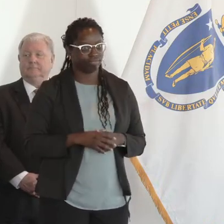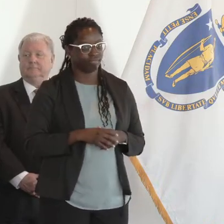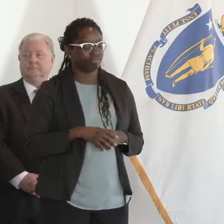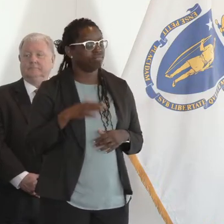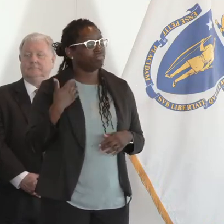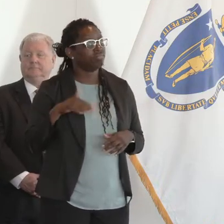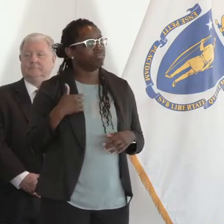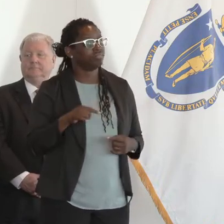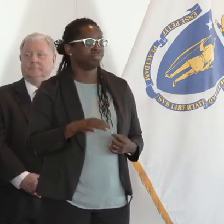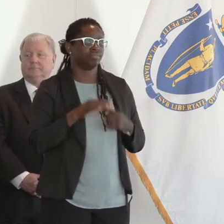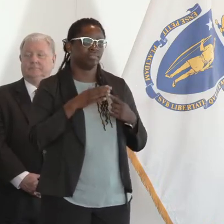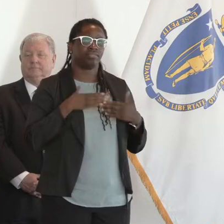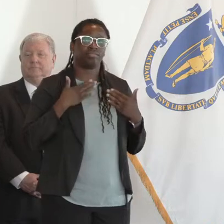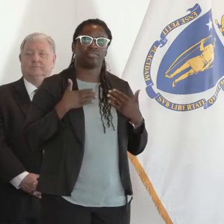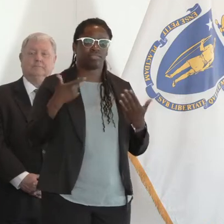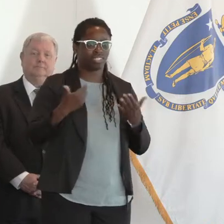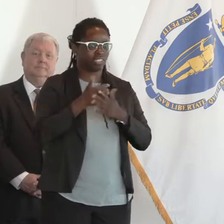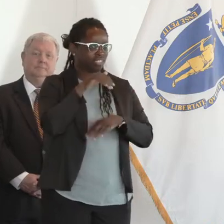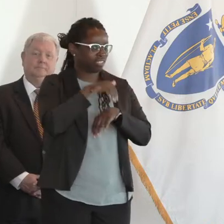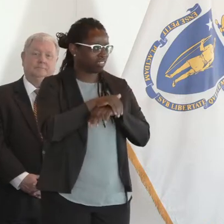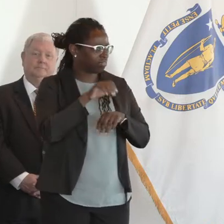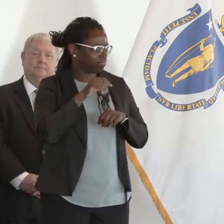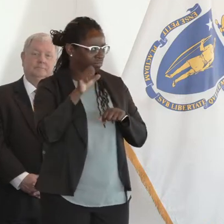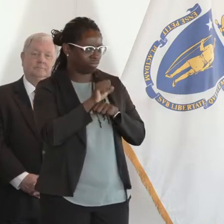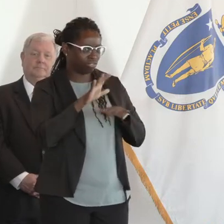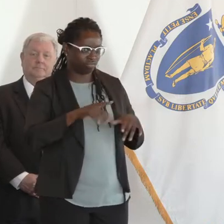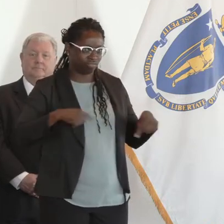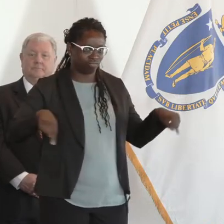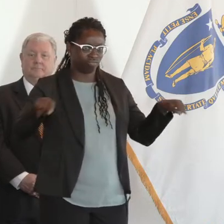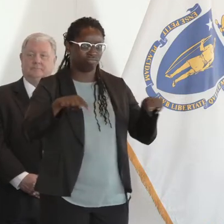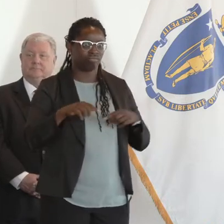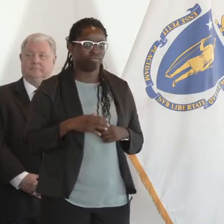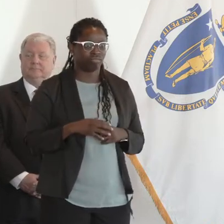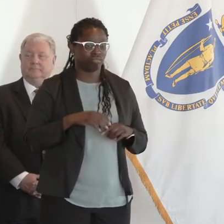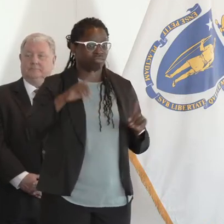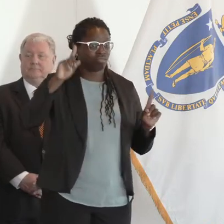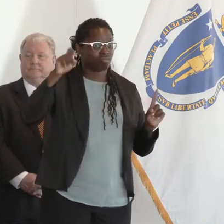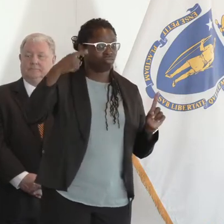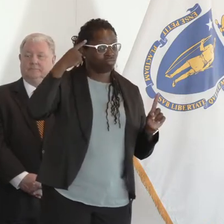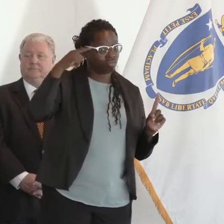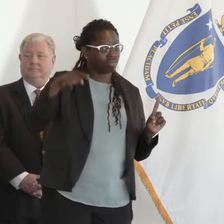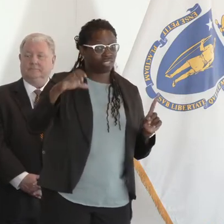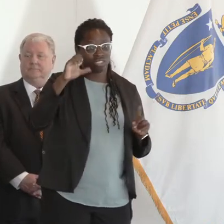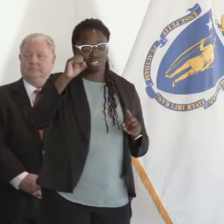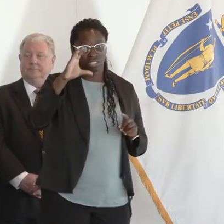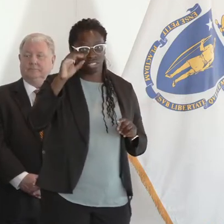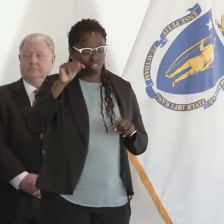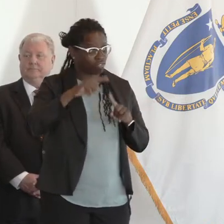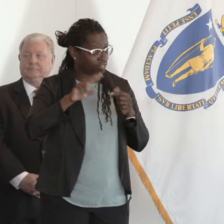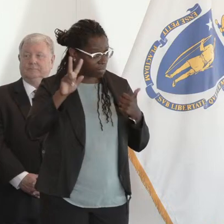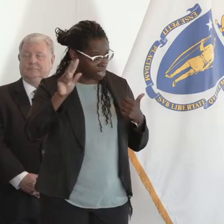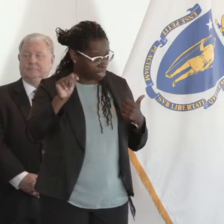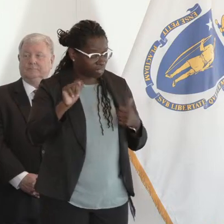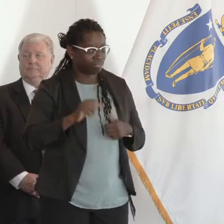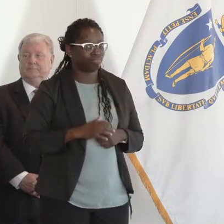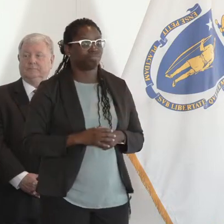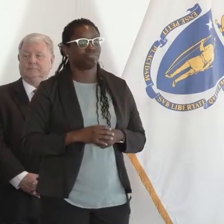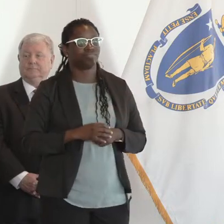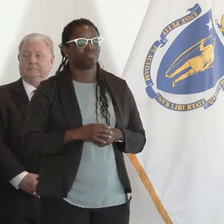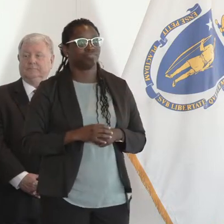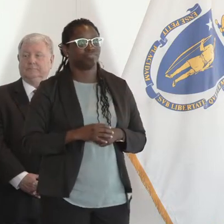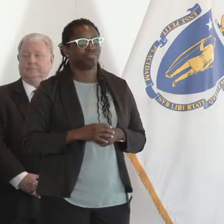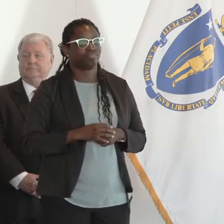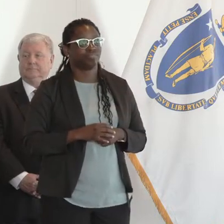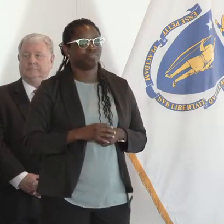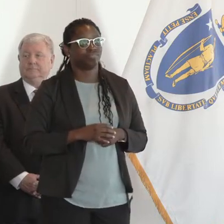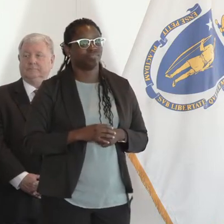colleagues. Governor Phil Scott from the great state of Vermont is with us, and nobody knows how